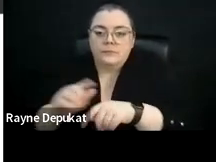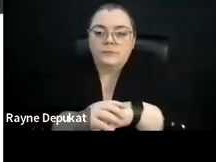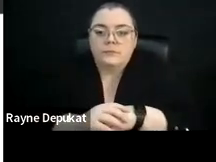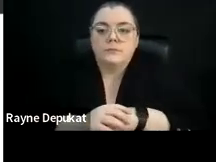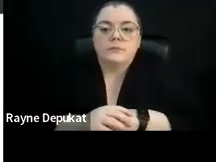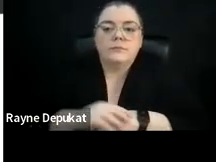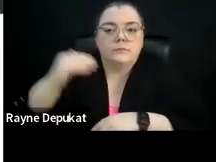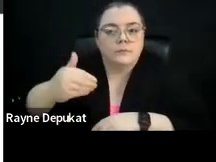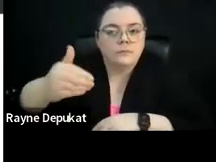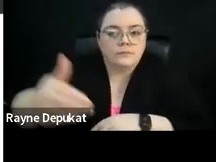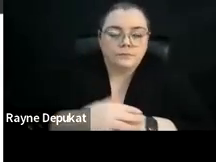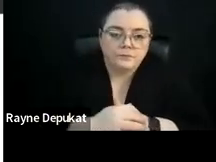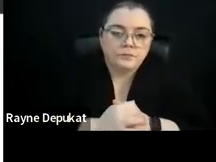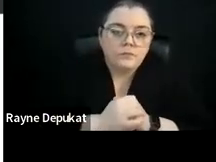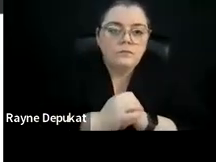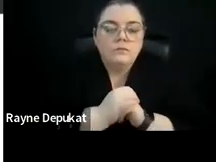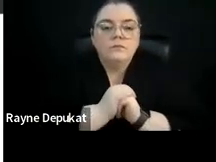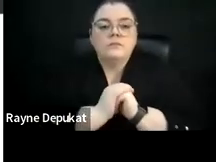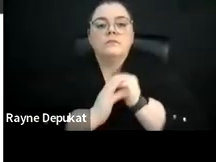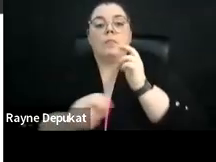happening, but it is actually witnessed and it is frequent.